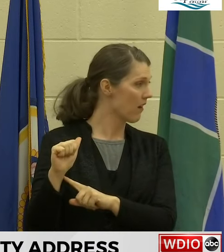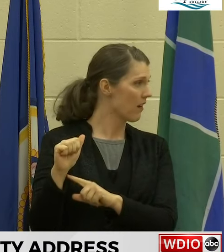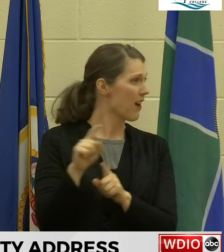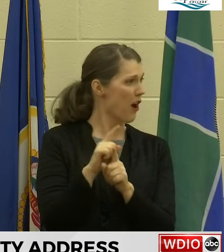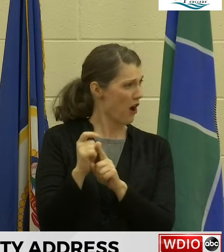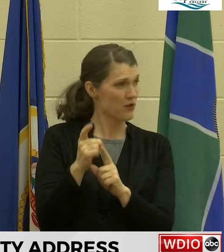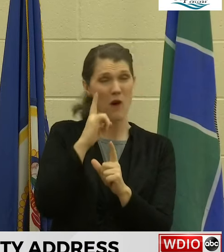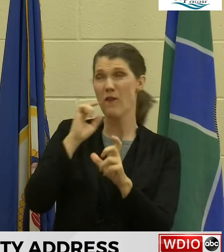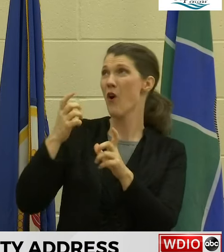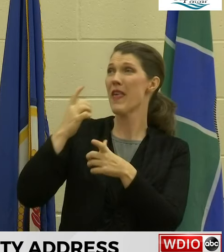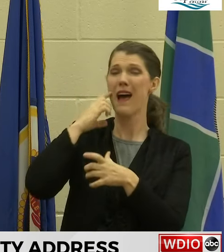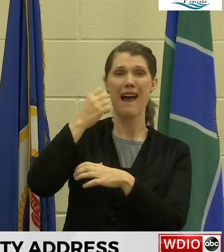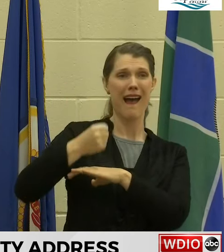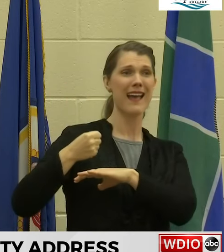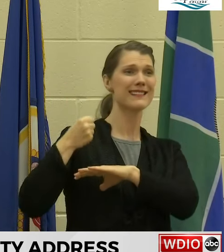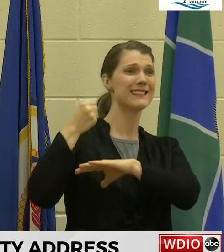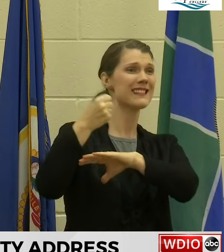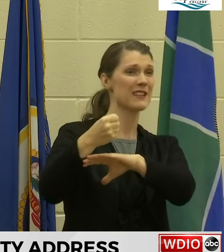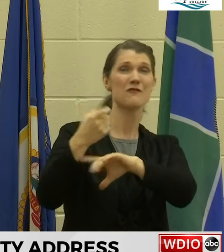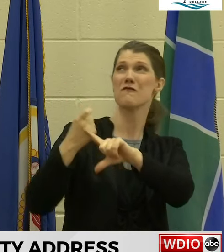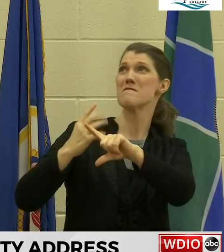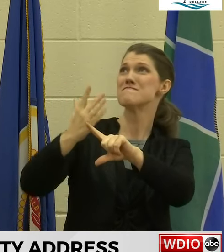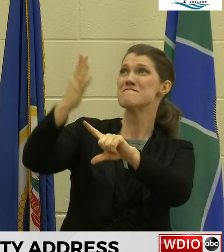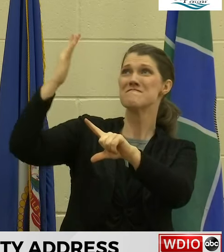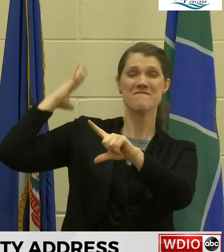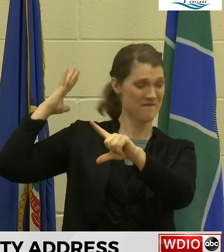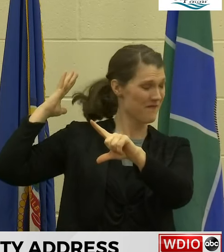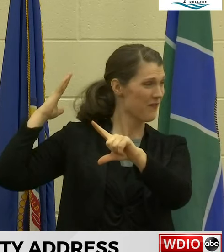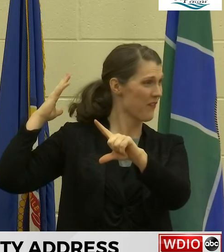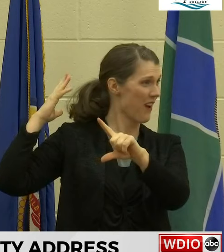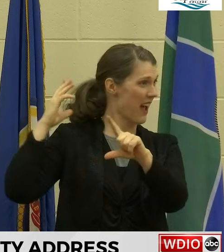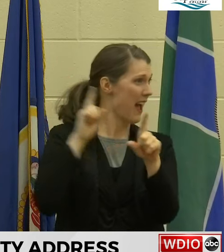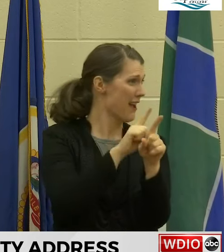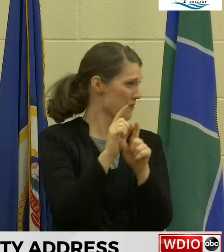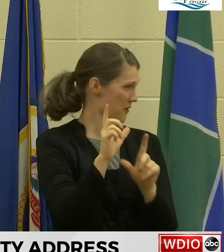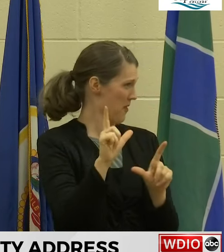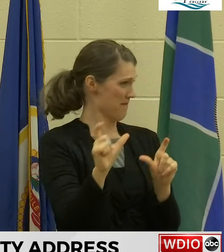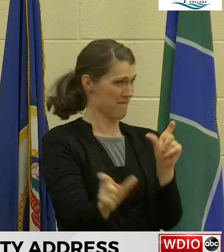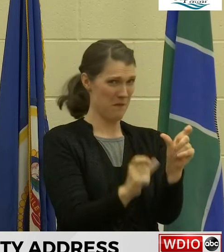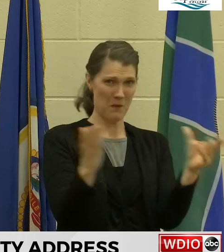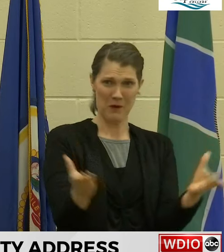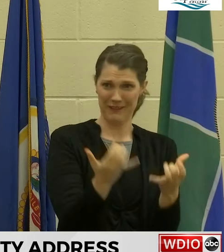to ancestors before us and elders who are with us today.